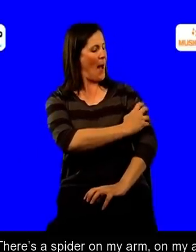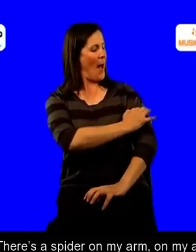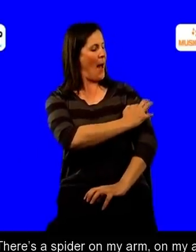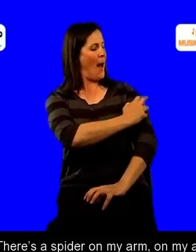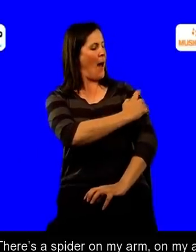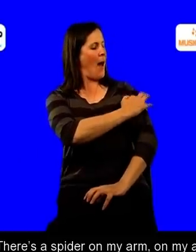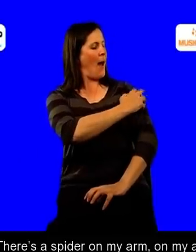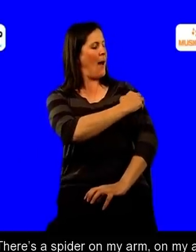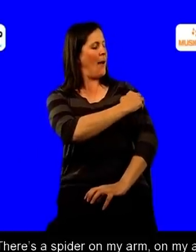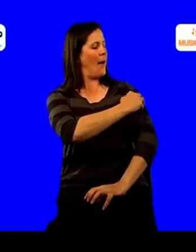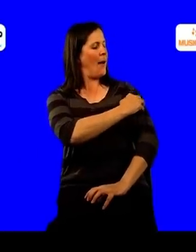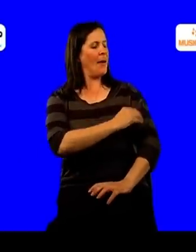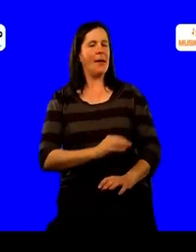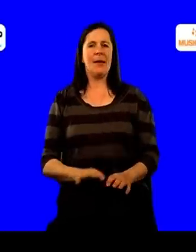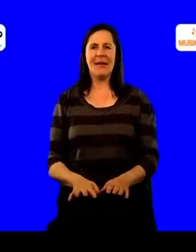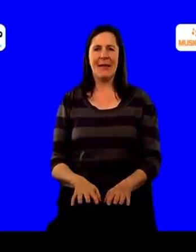my arm